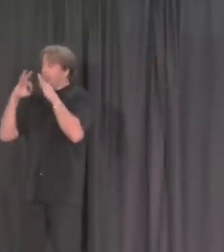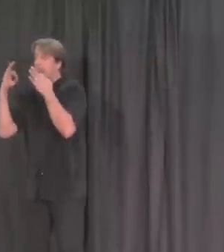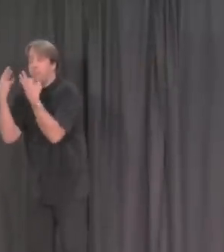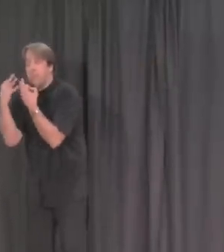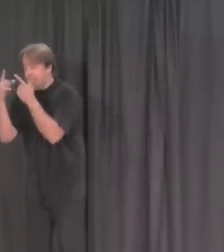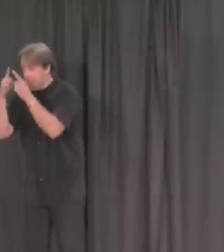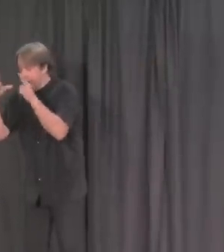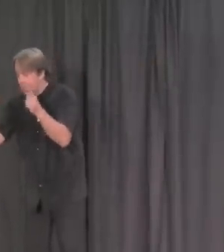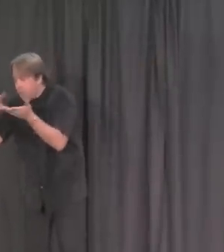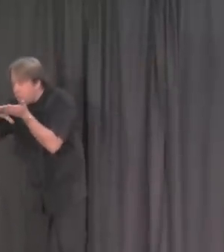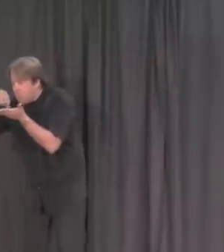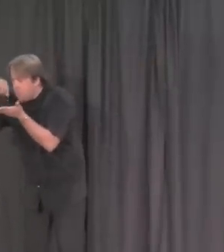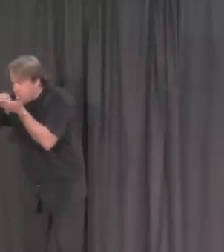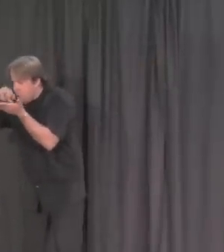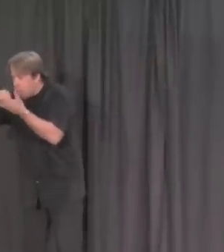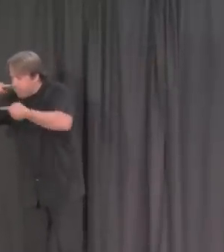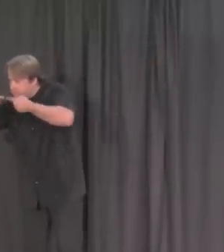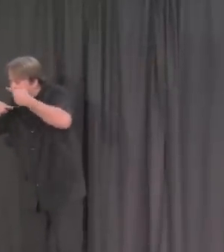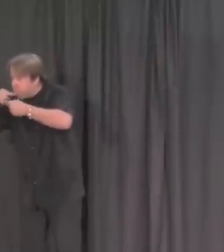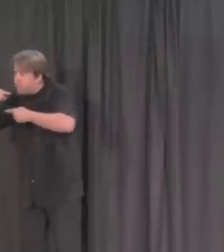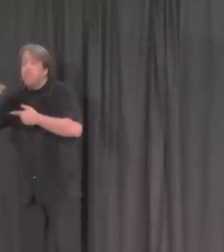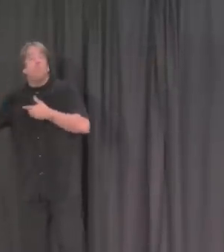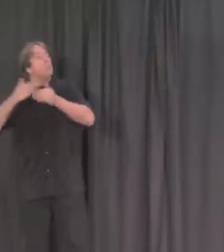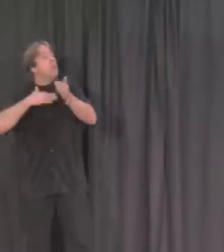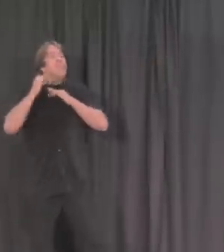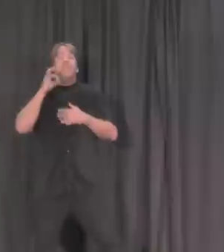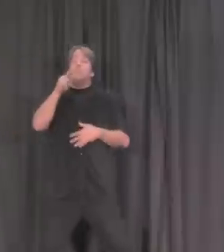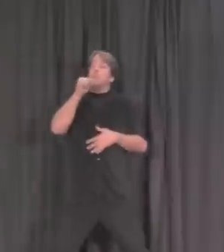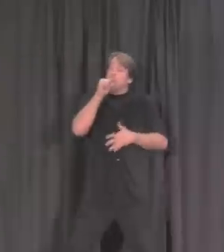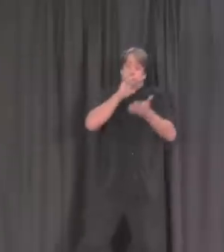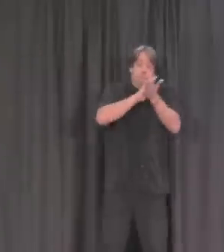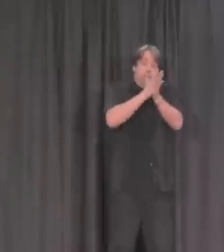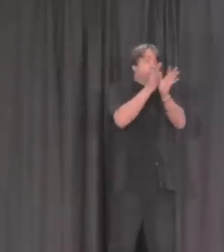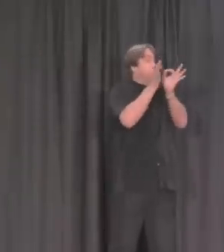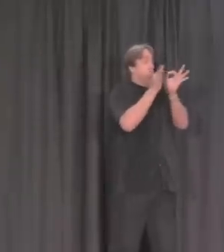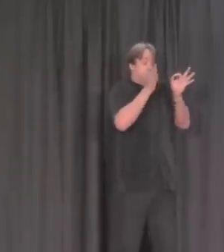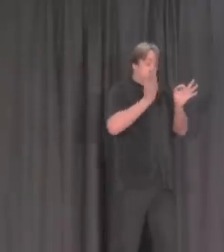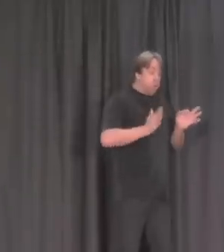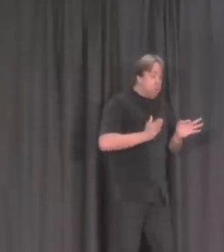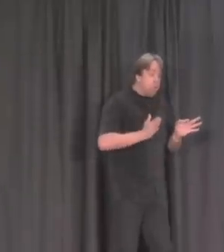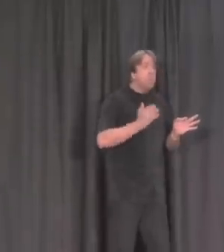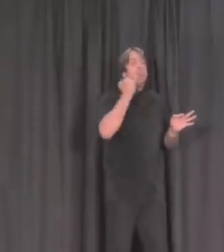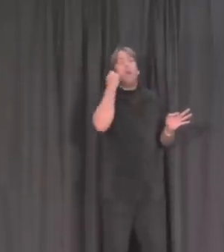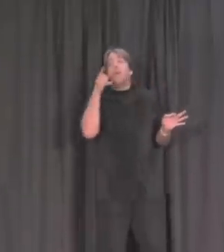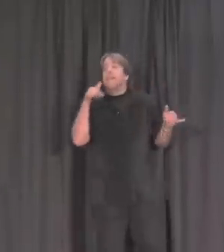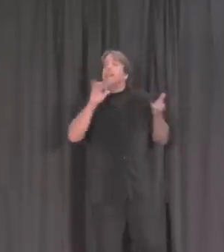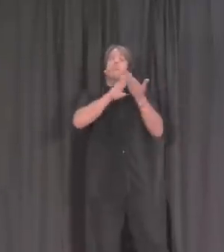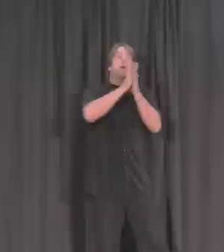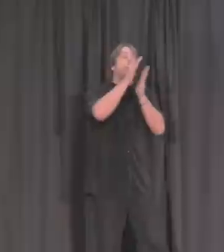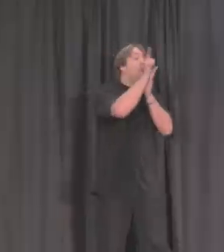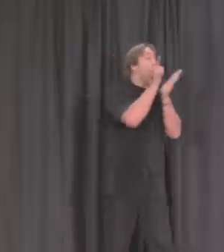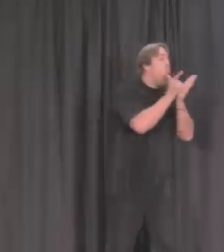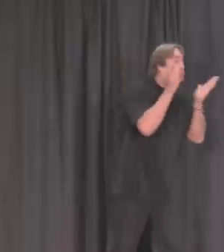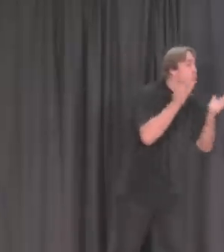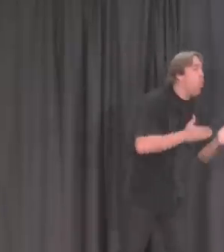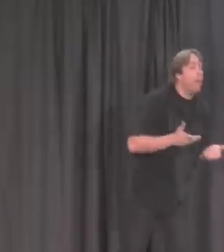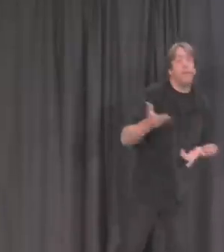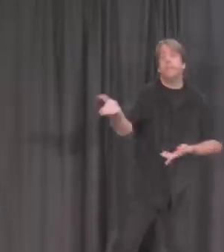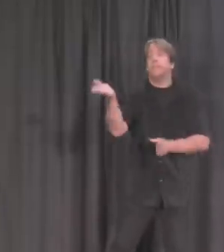sign language, my family's language. You take time from your schedule, and it doesn't matter if you become an interpreter,